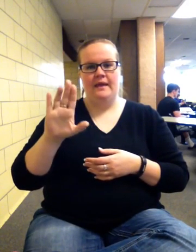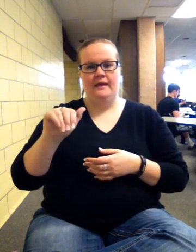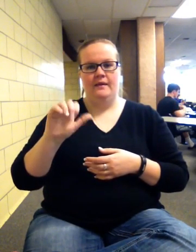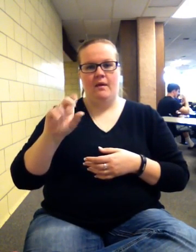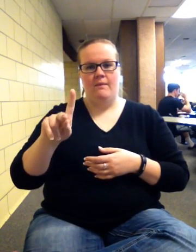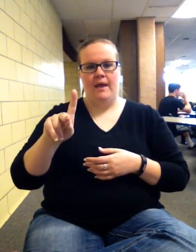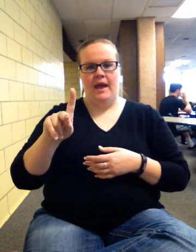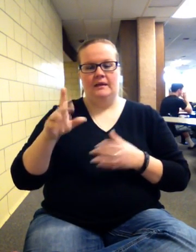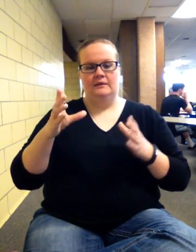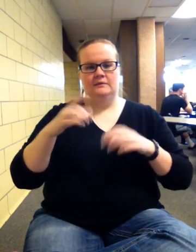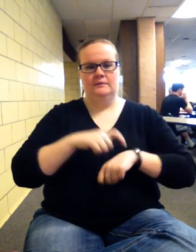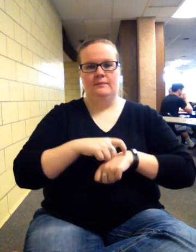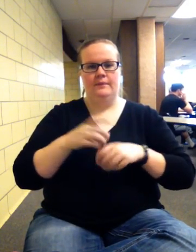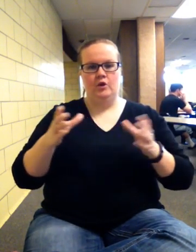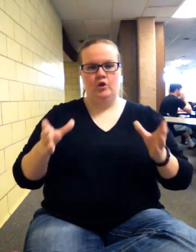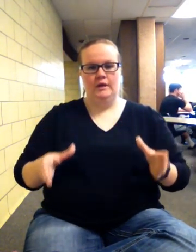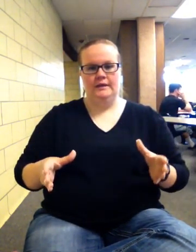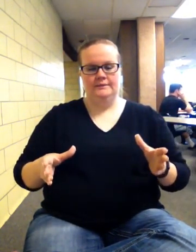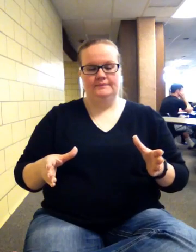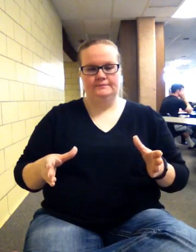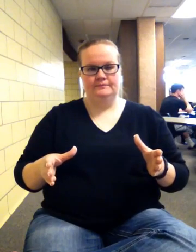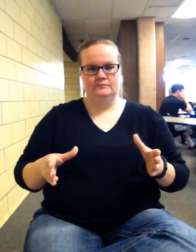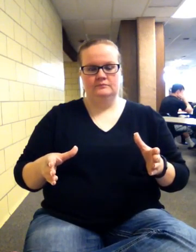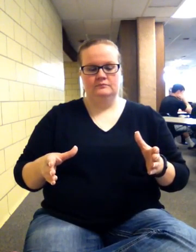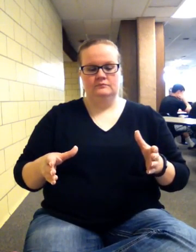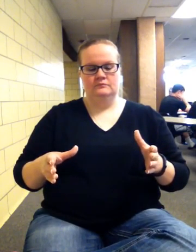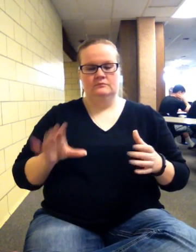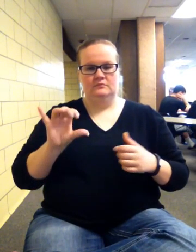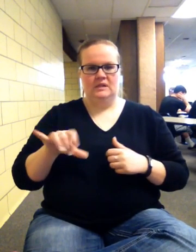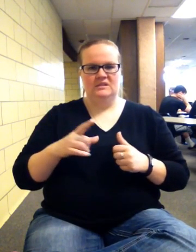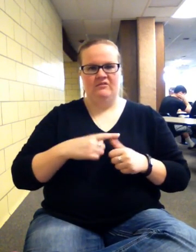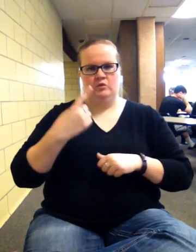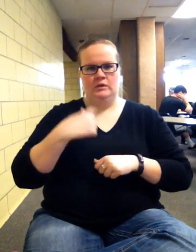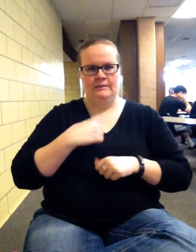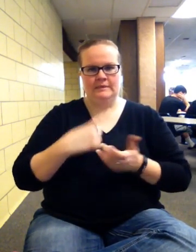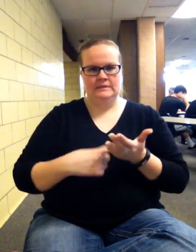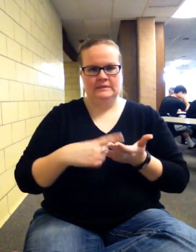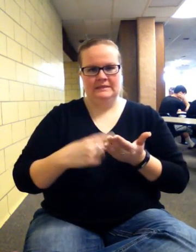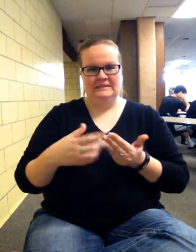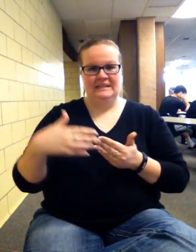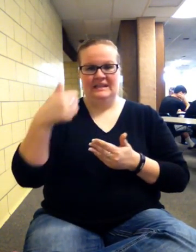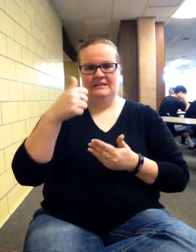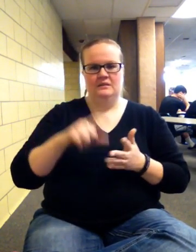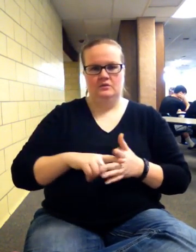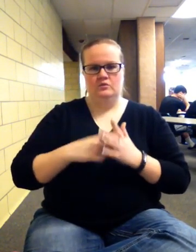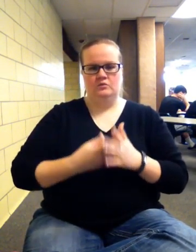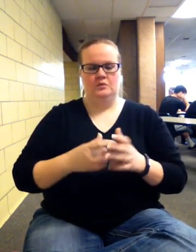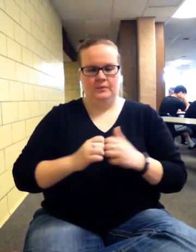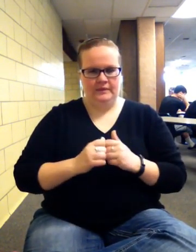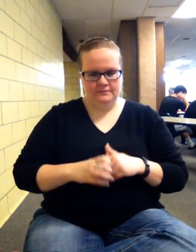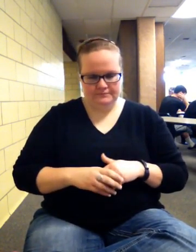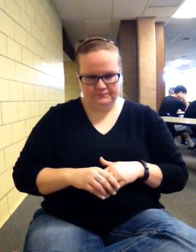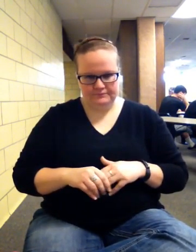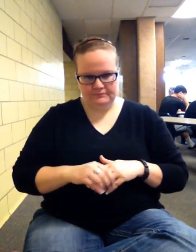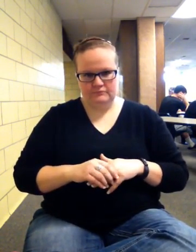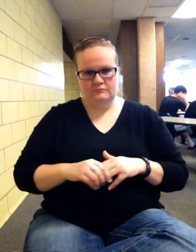Well, they skipped down to their third one, but the first one that I'm going to talk about is the payback period because it's the easiest one to start out with. So with payback period,